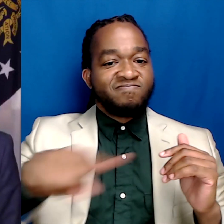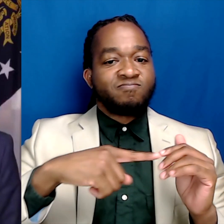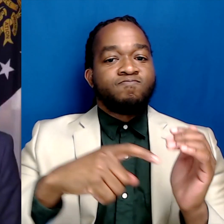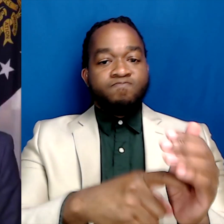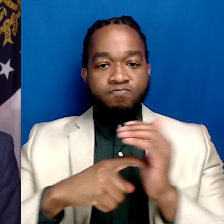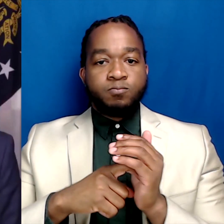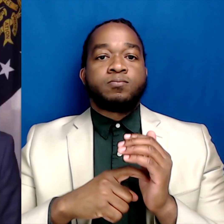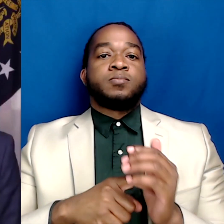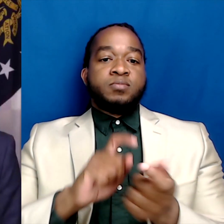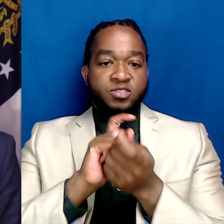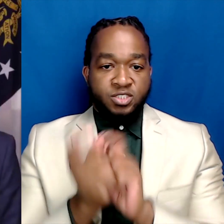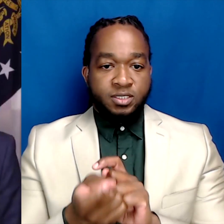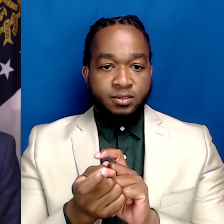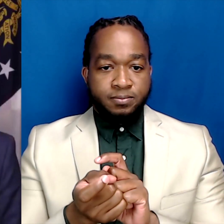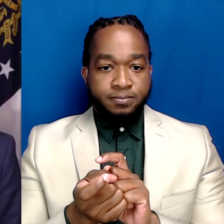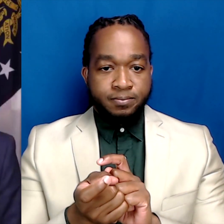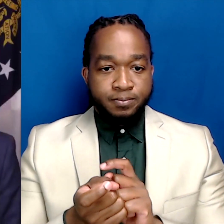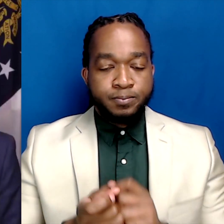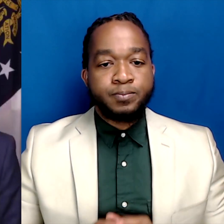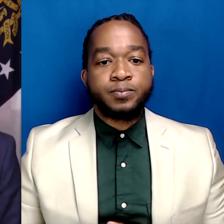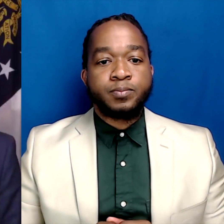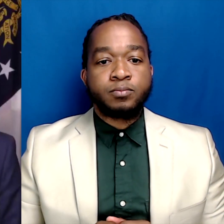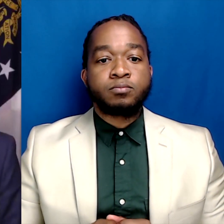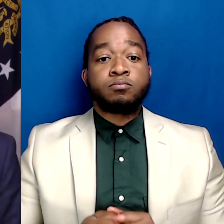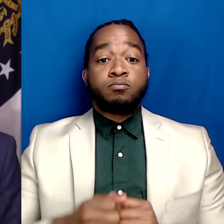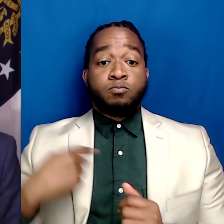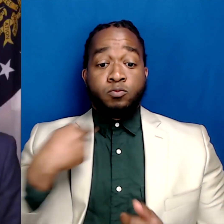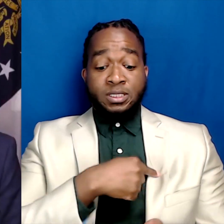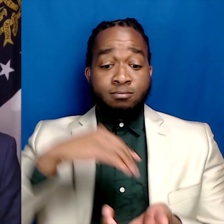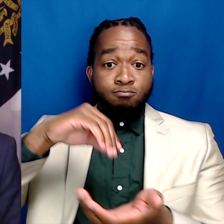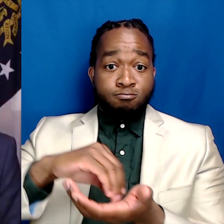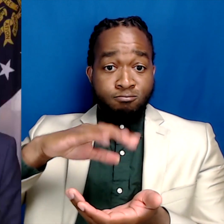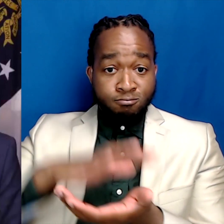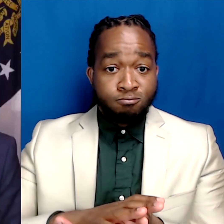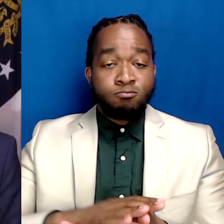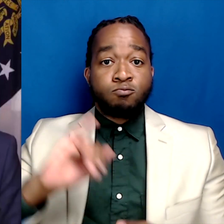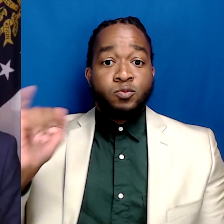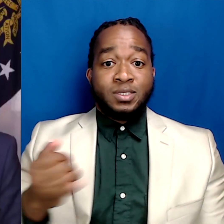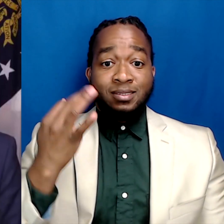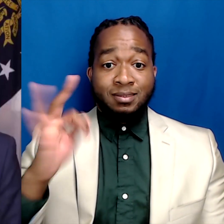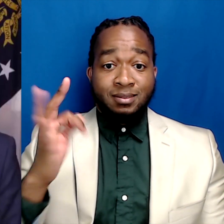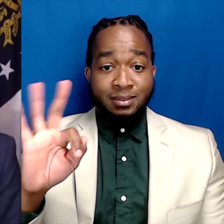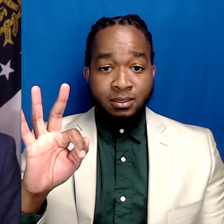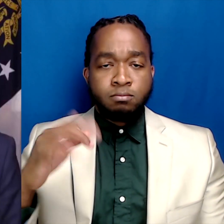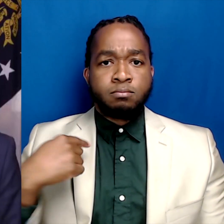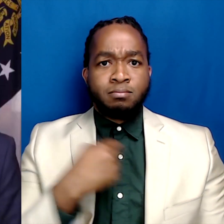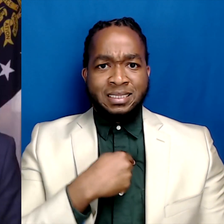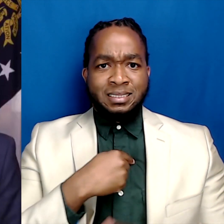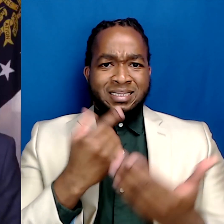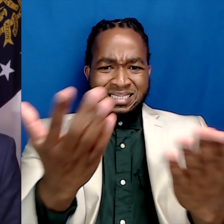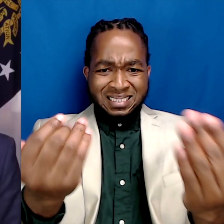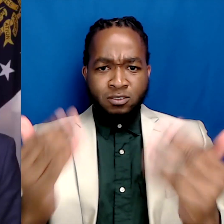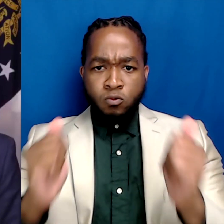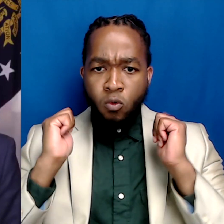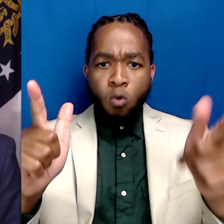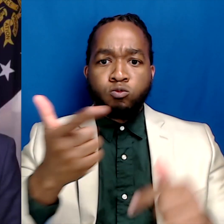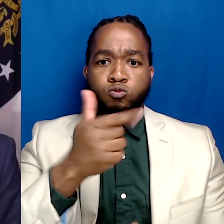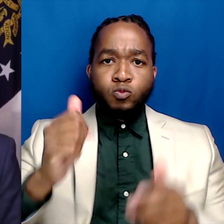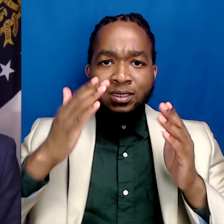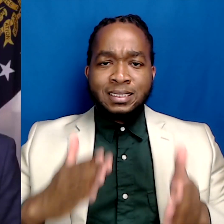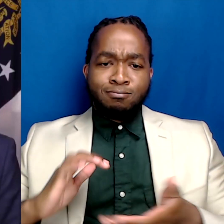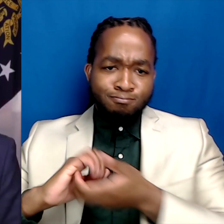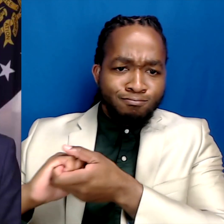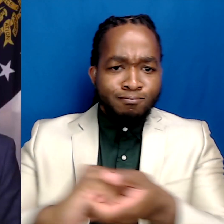of our country, Americans of every background are demanding change. As we observe Juneteenth, I'm urging